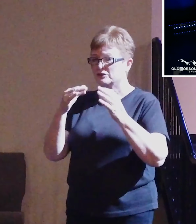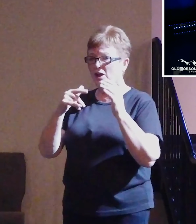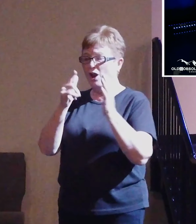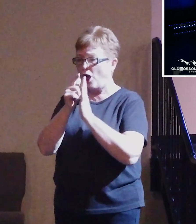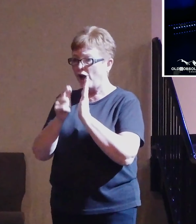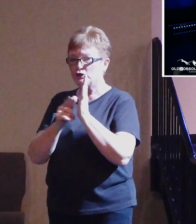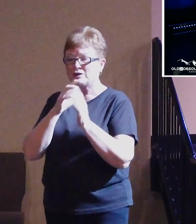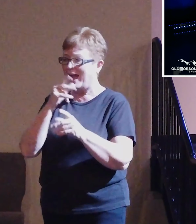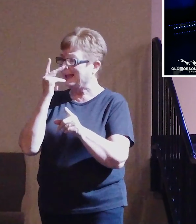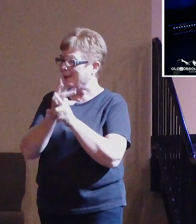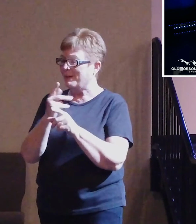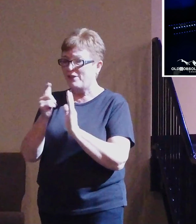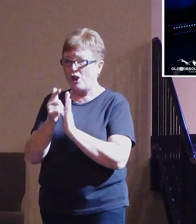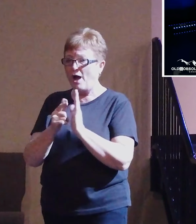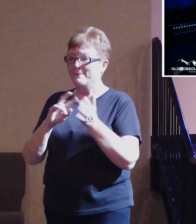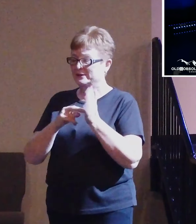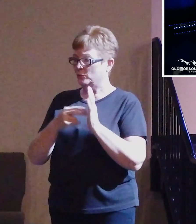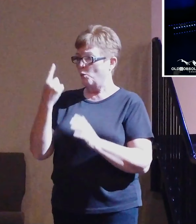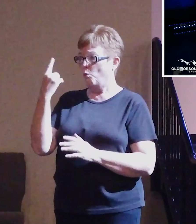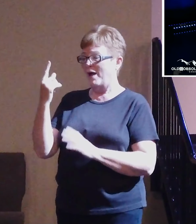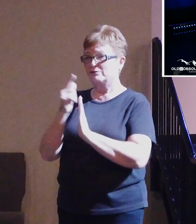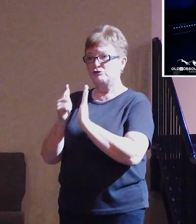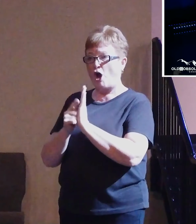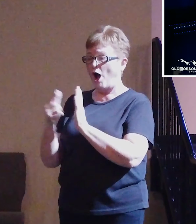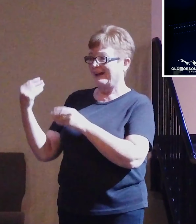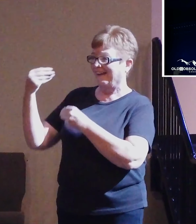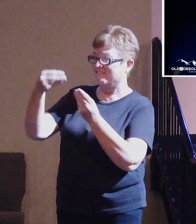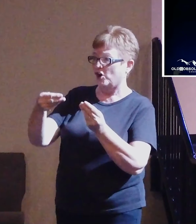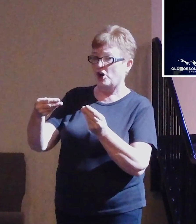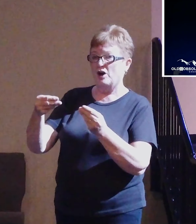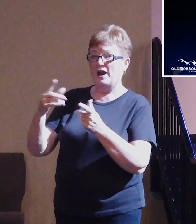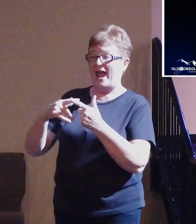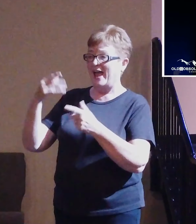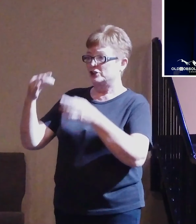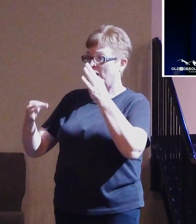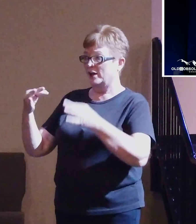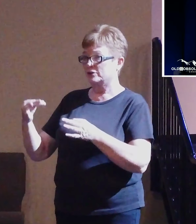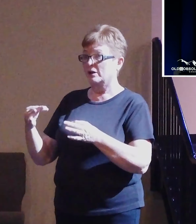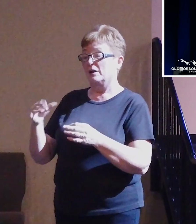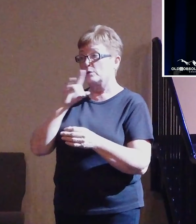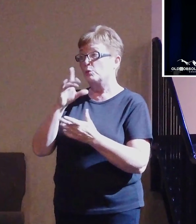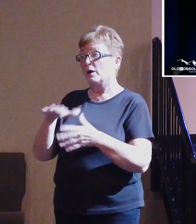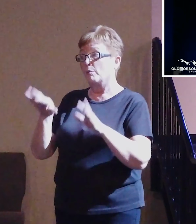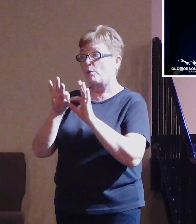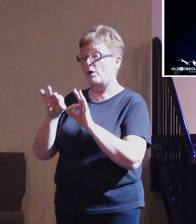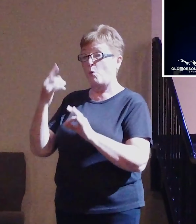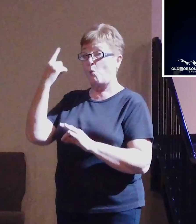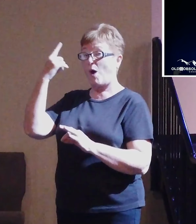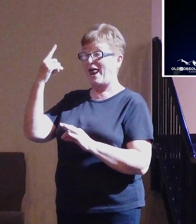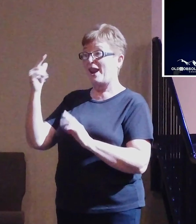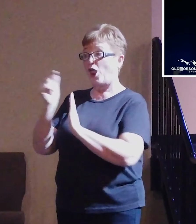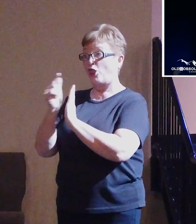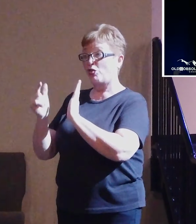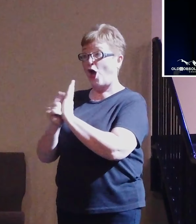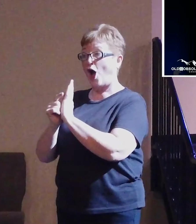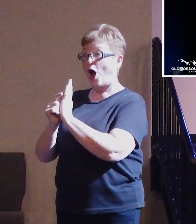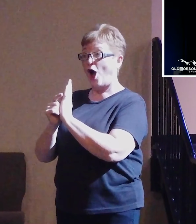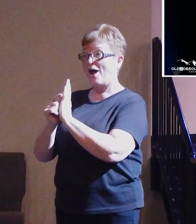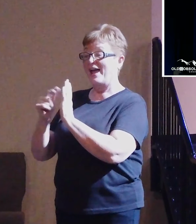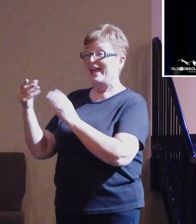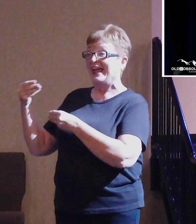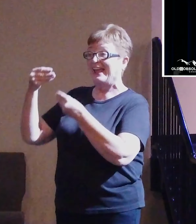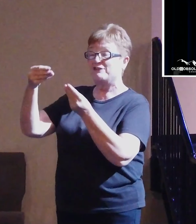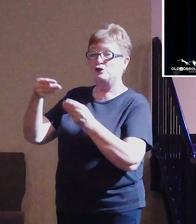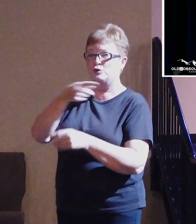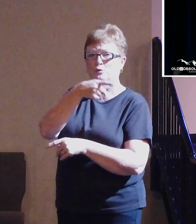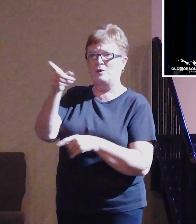judgment on it. There is only one lawgiver and judge. Hey, by the way, that's kind of important. There's only one lawgiver. You can't make